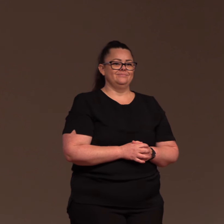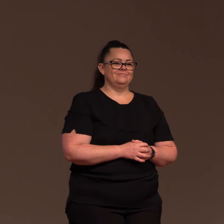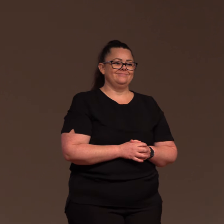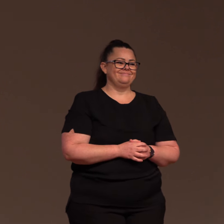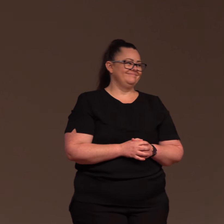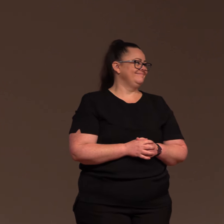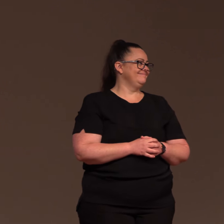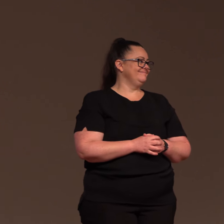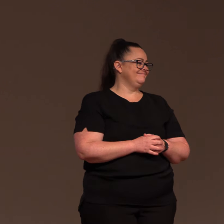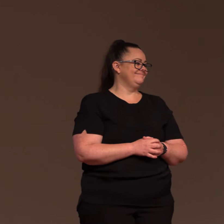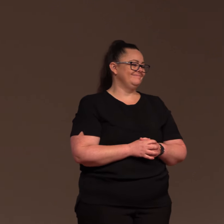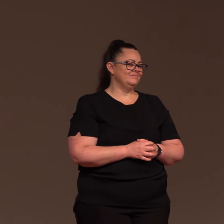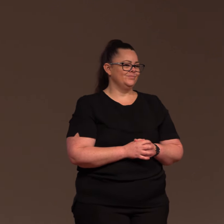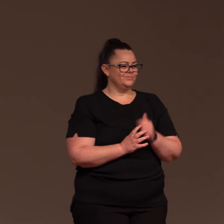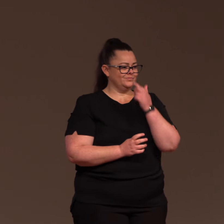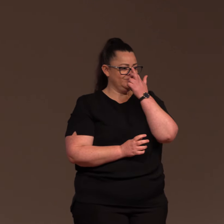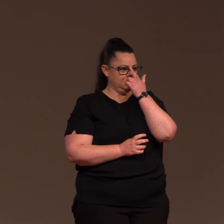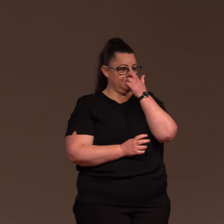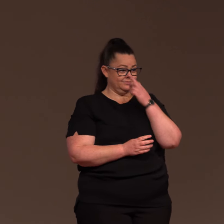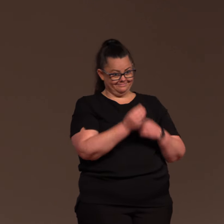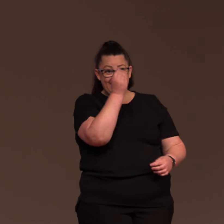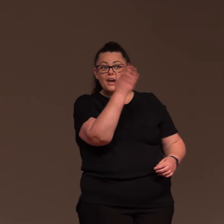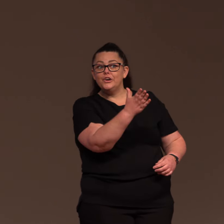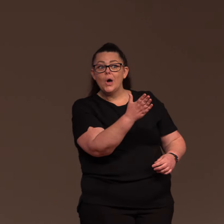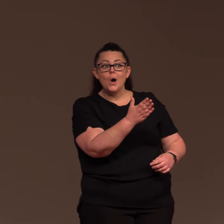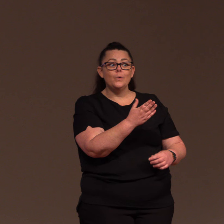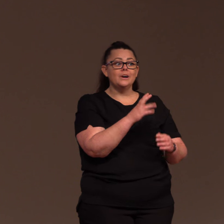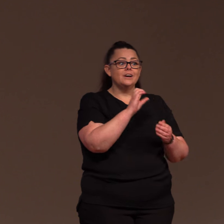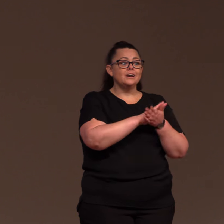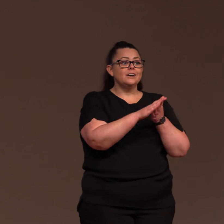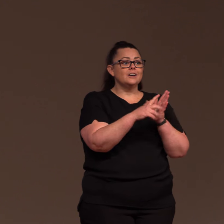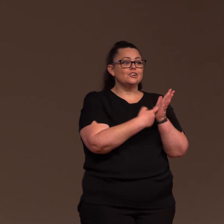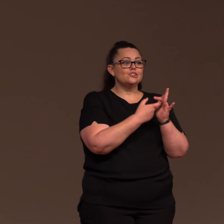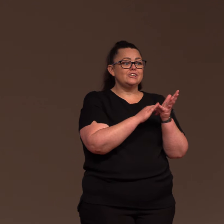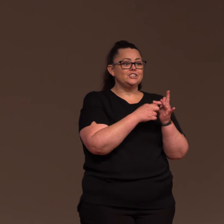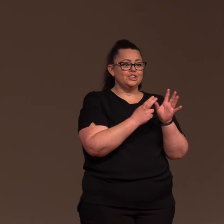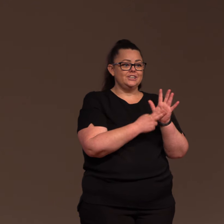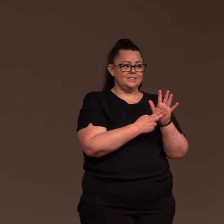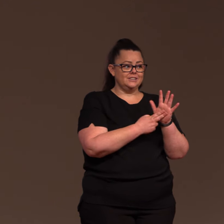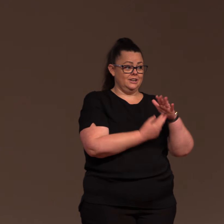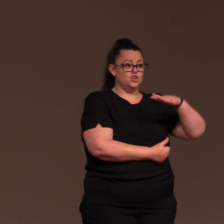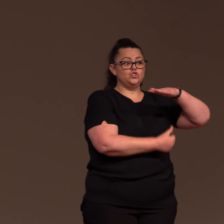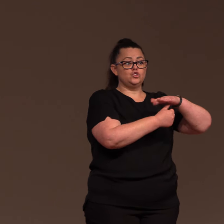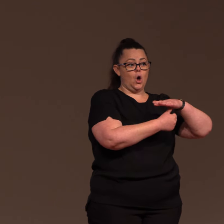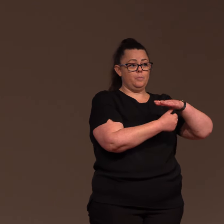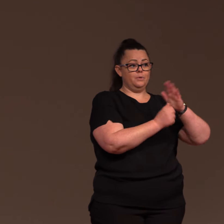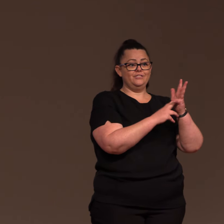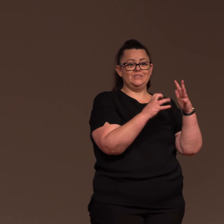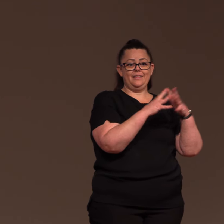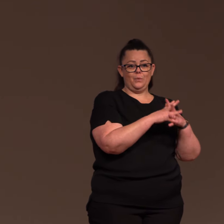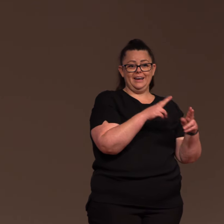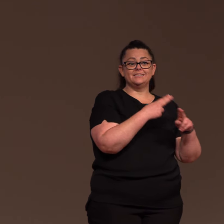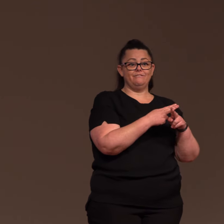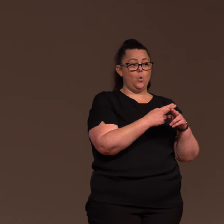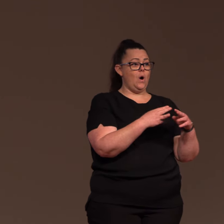That's all right, it's just a small piece of news for you, Christian, that you had topped the state in Maths Advanced. Don't you love Gen Z? Seriously.